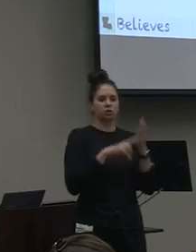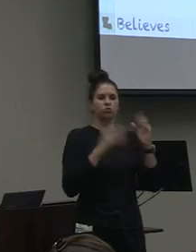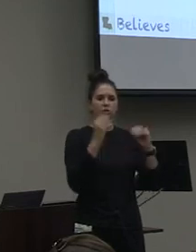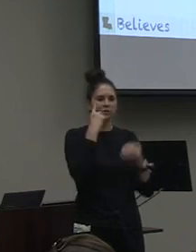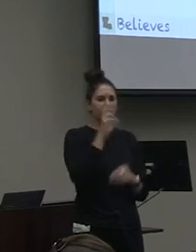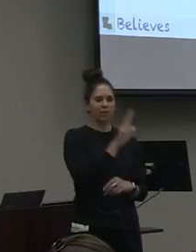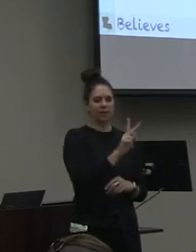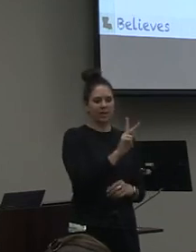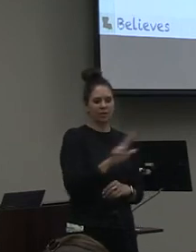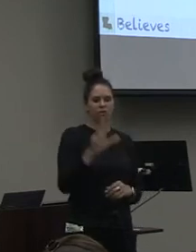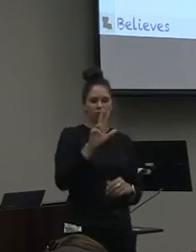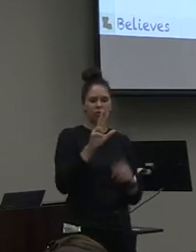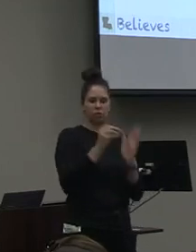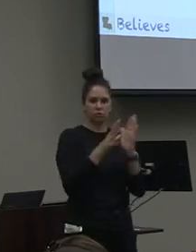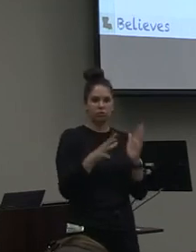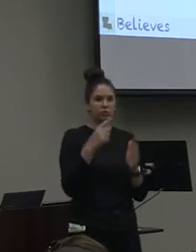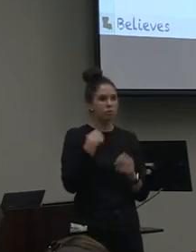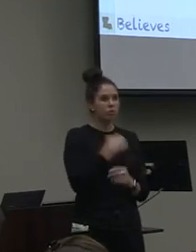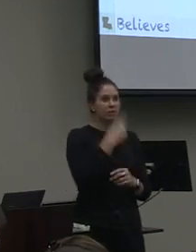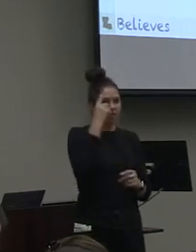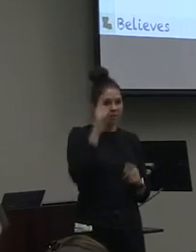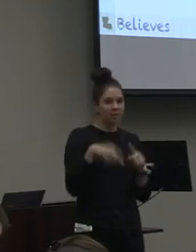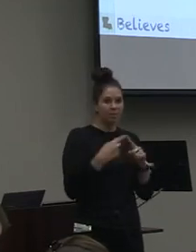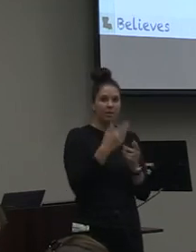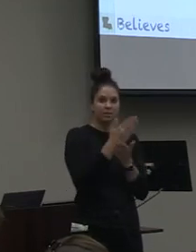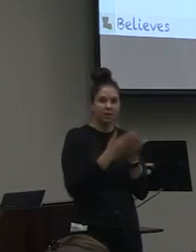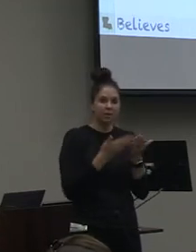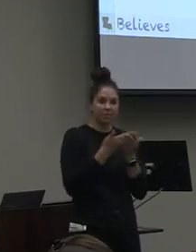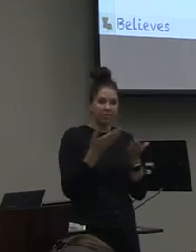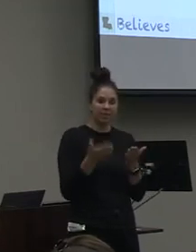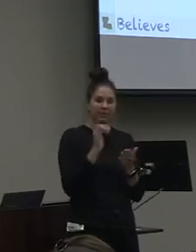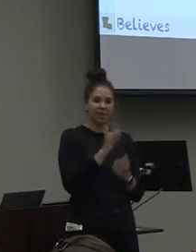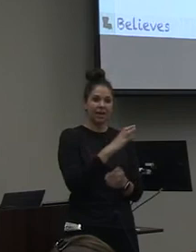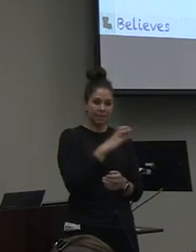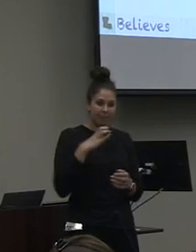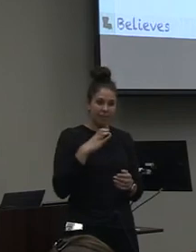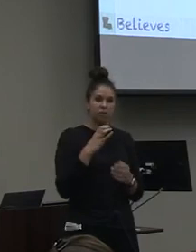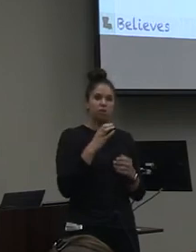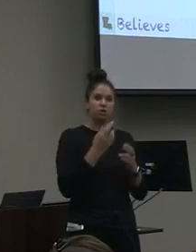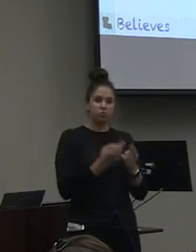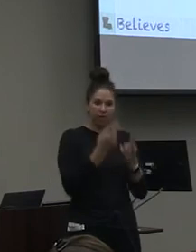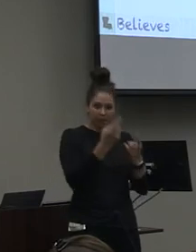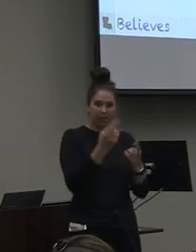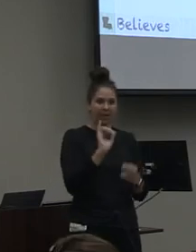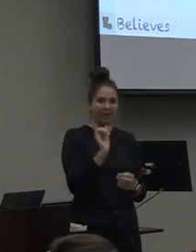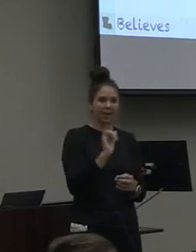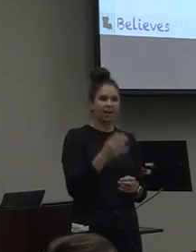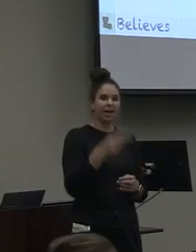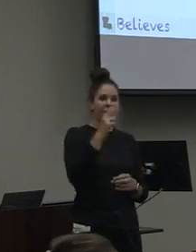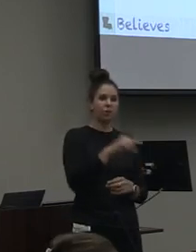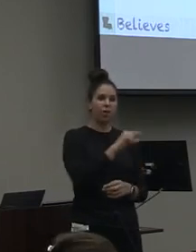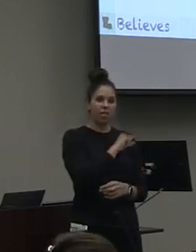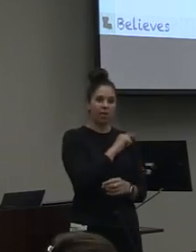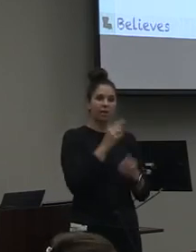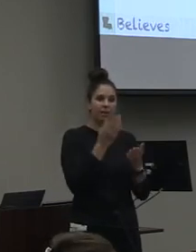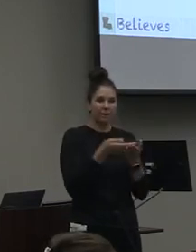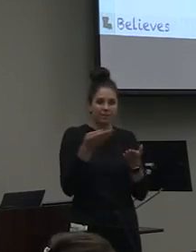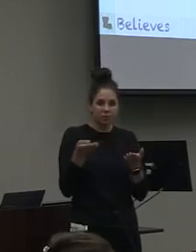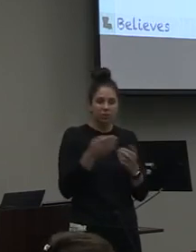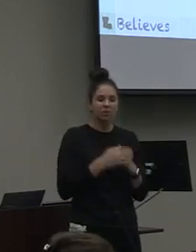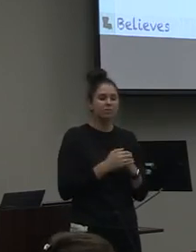K-3 students. So when we think about some of the things that this commission recommended, like high quality